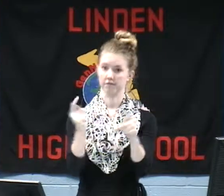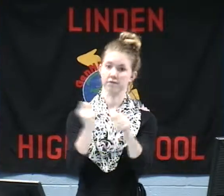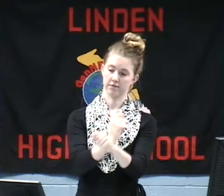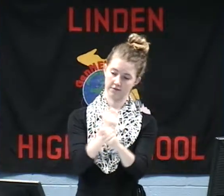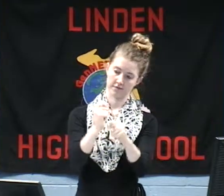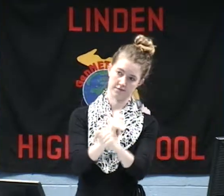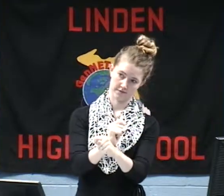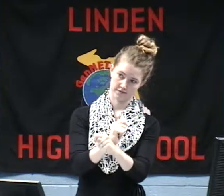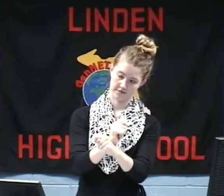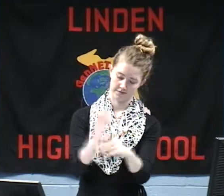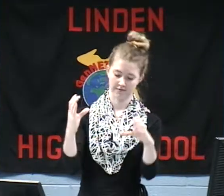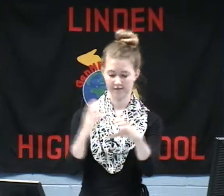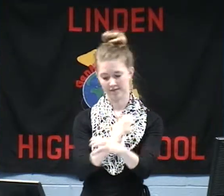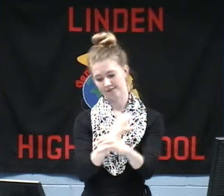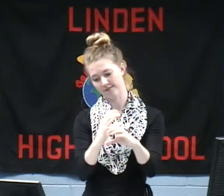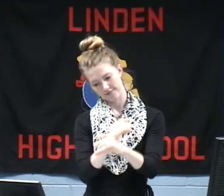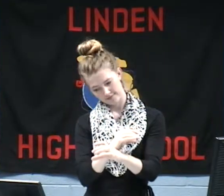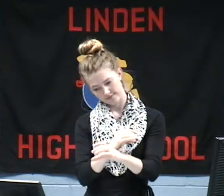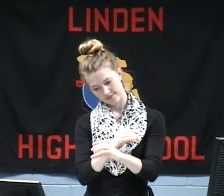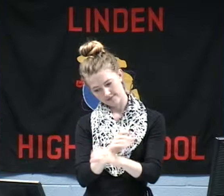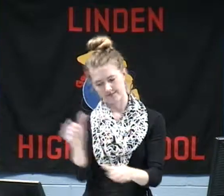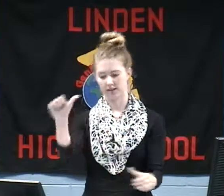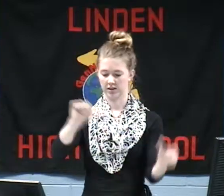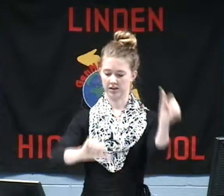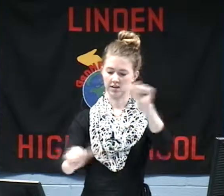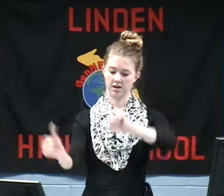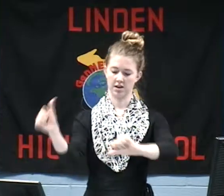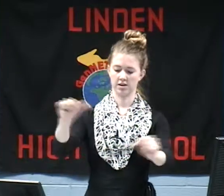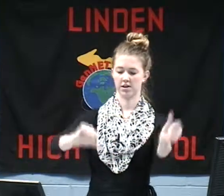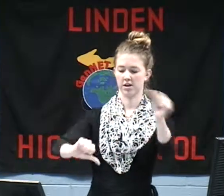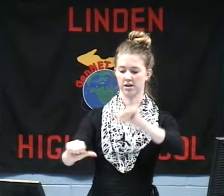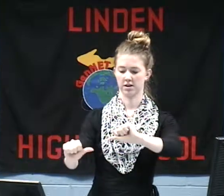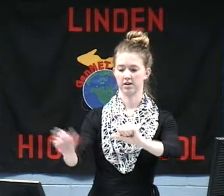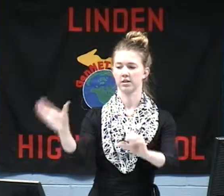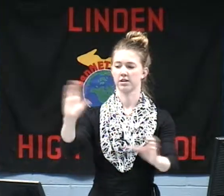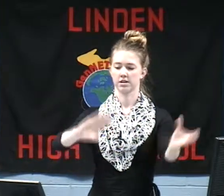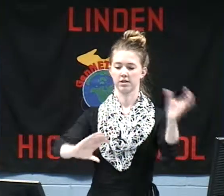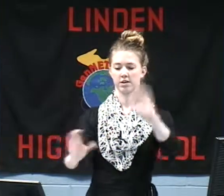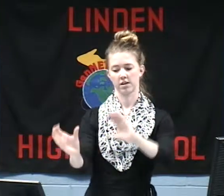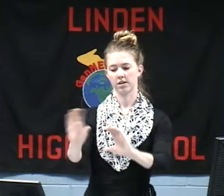geometry, trigonometry, calculus, science,